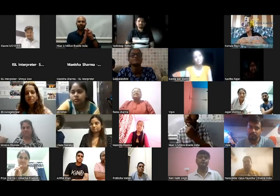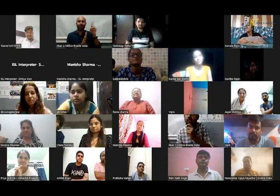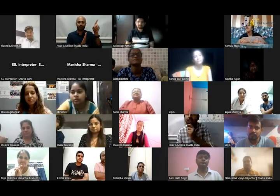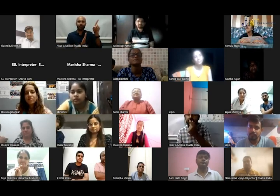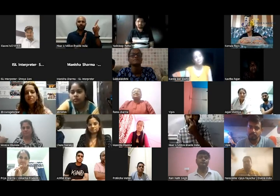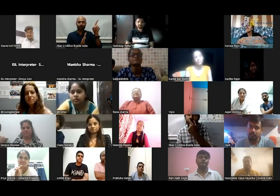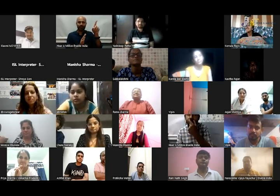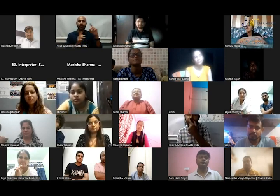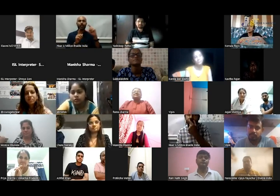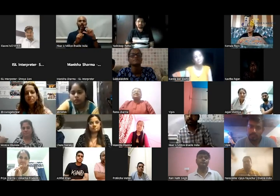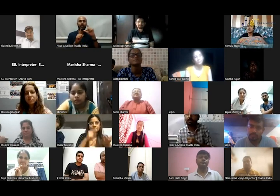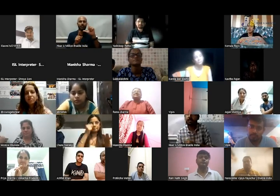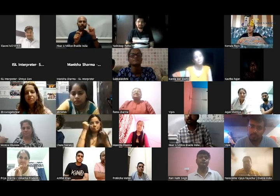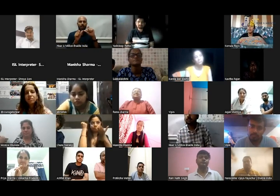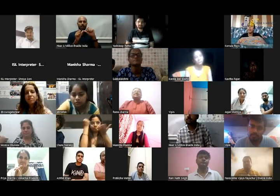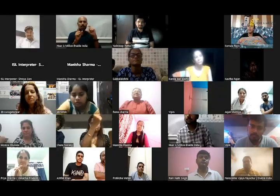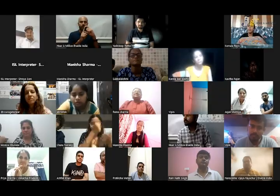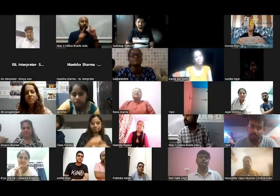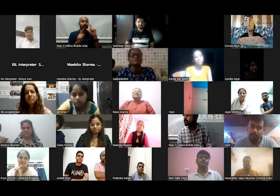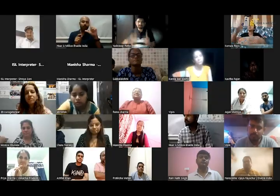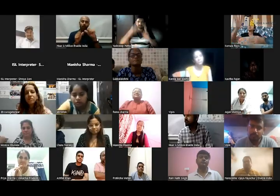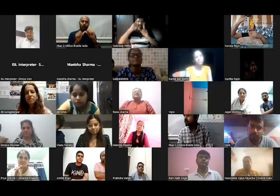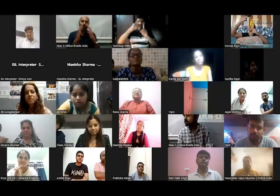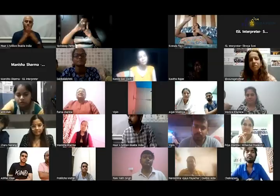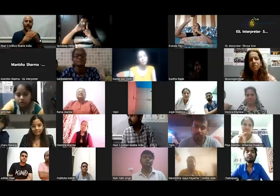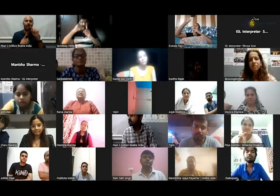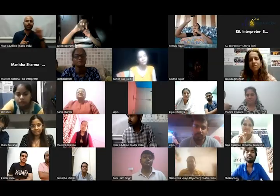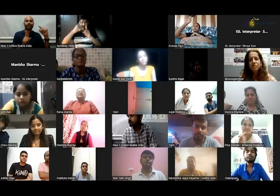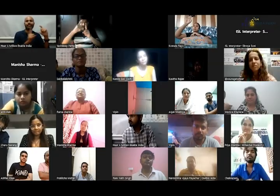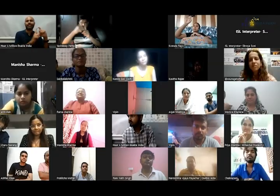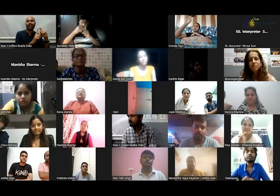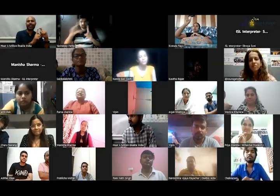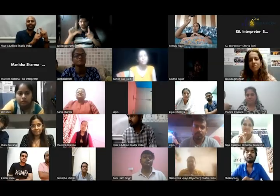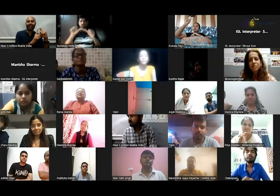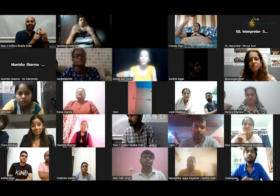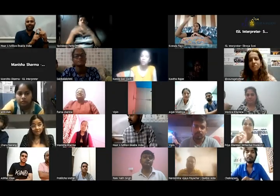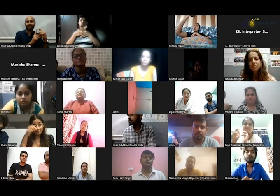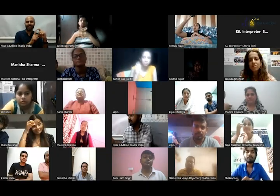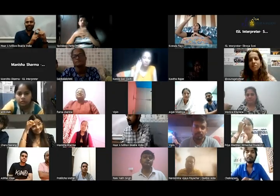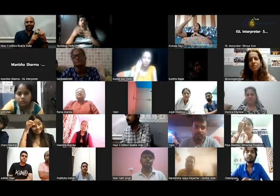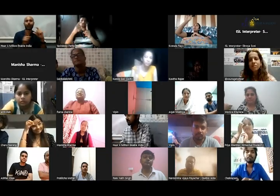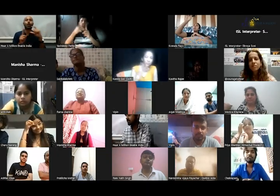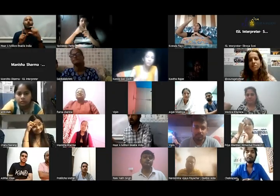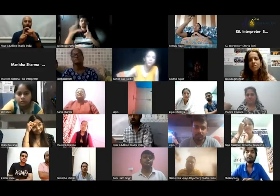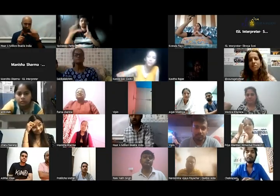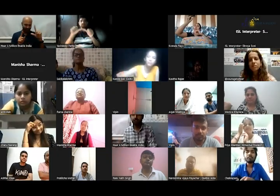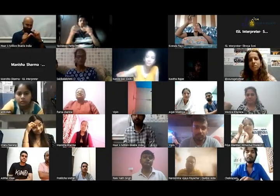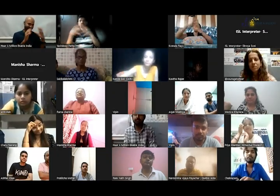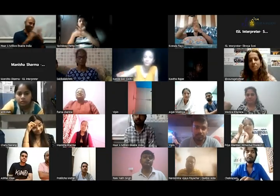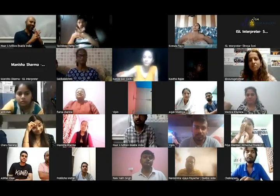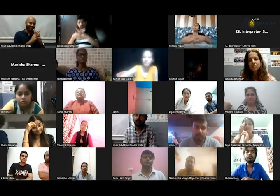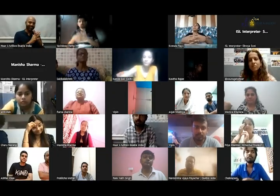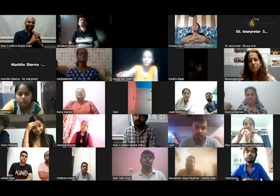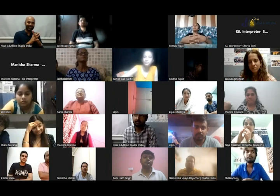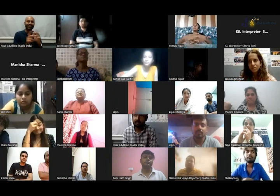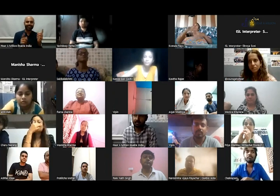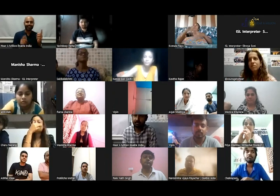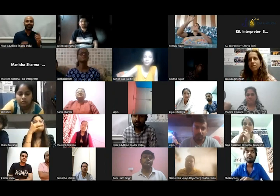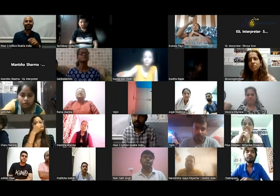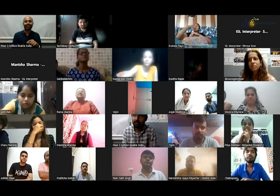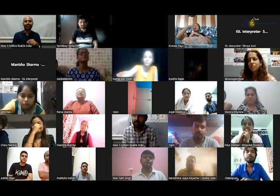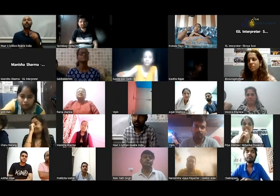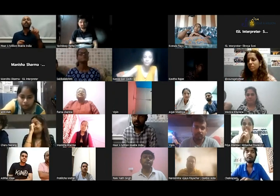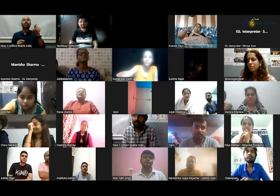was, she was able to do just because of you. And D-Law, which provided